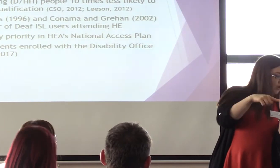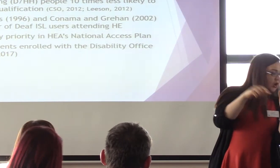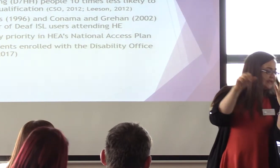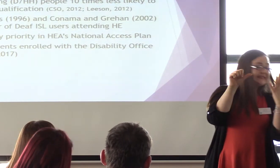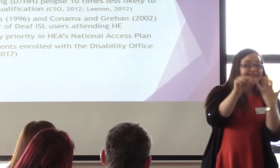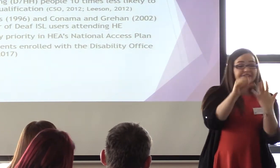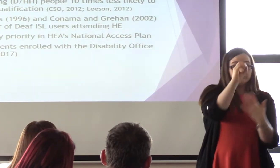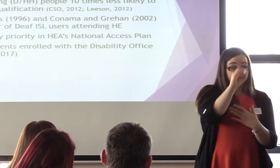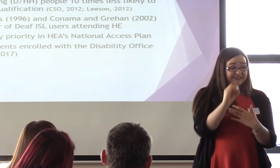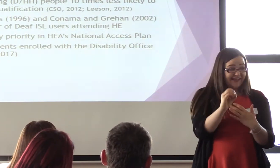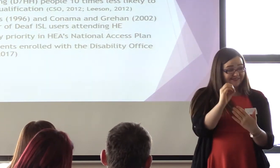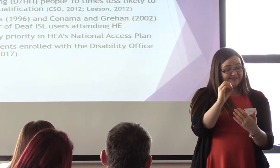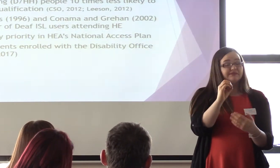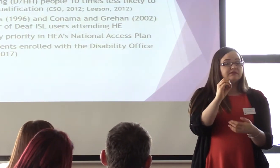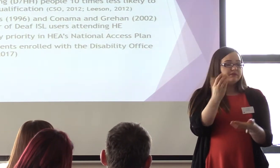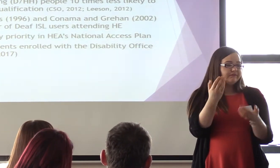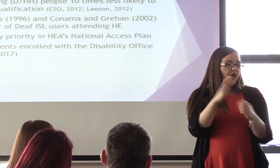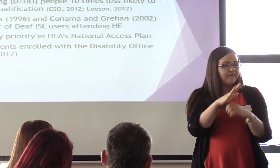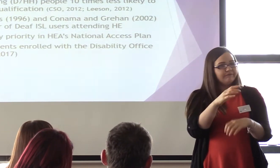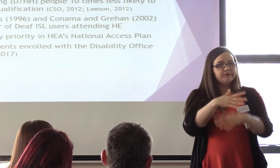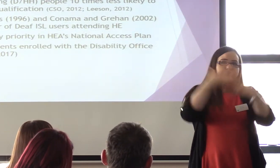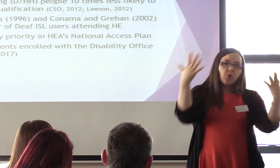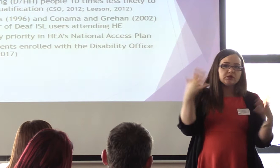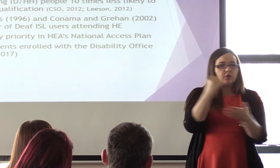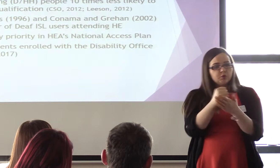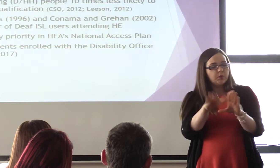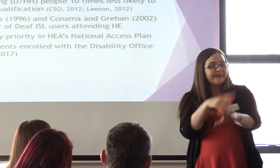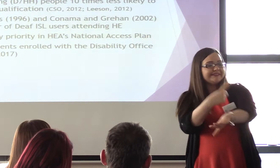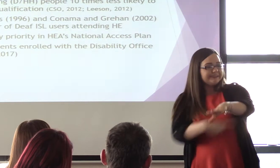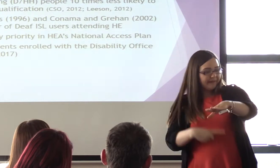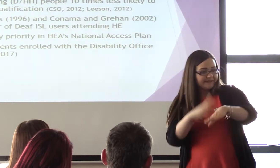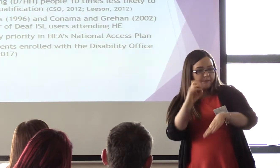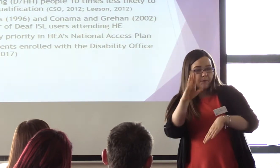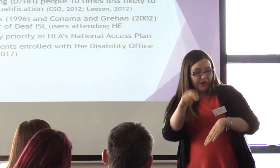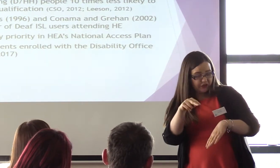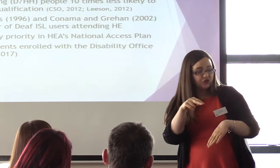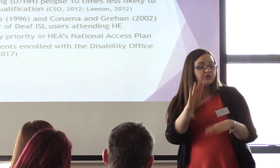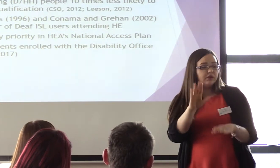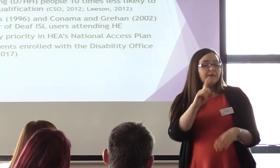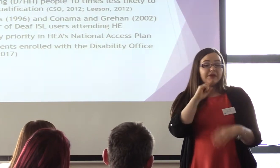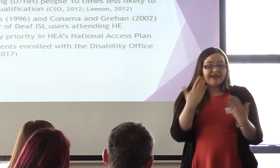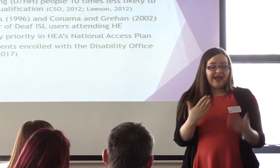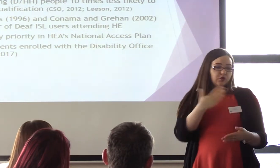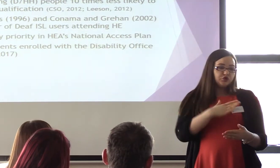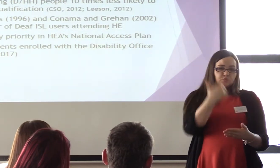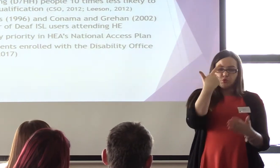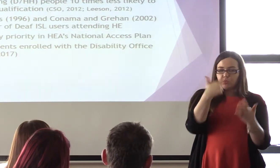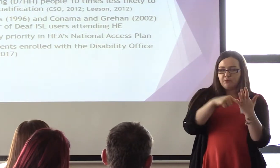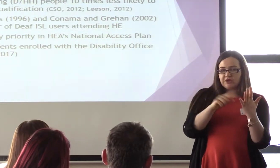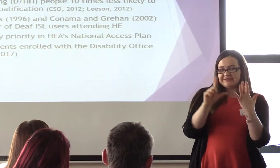2008, there was 4.6% of students with disabilities attending higher education,